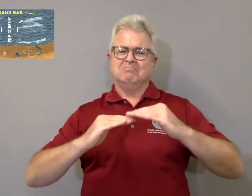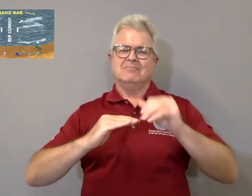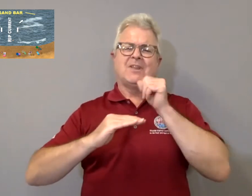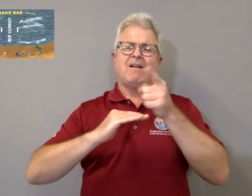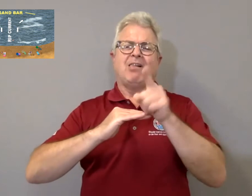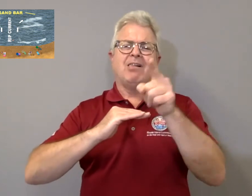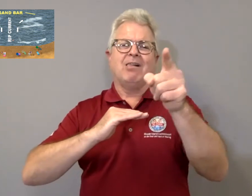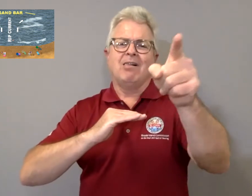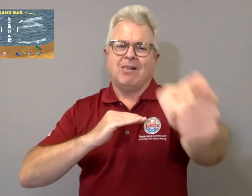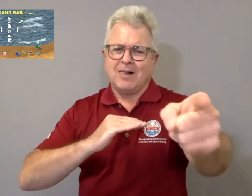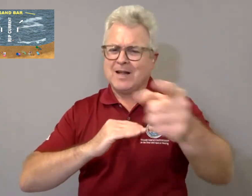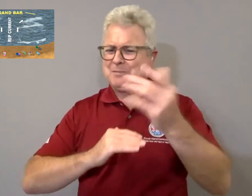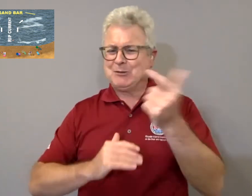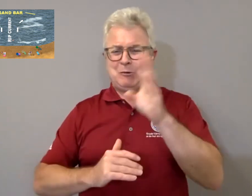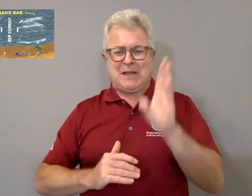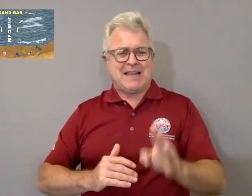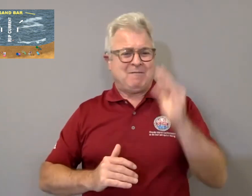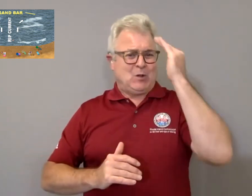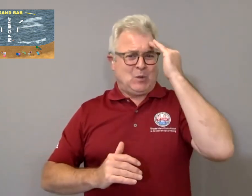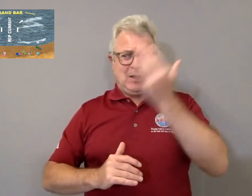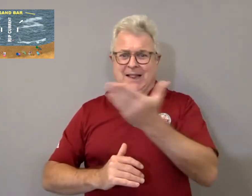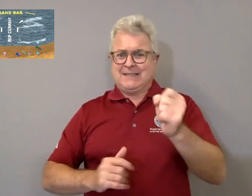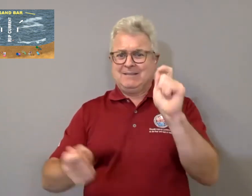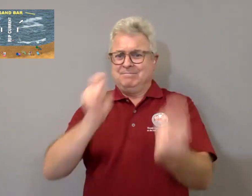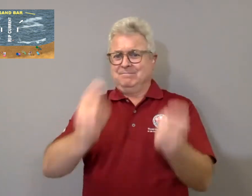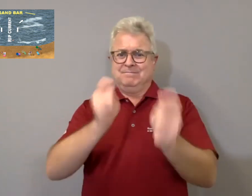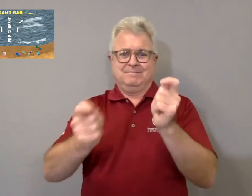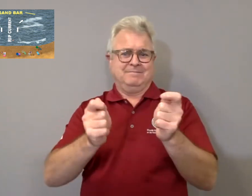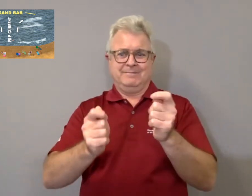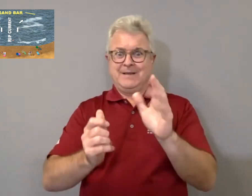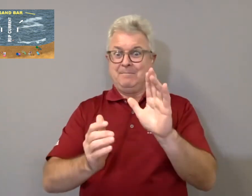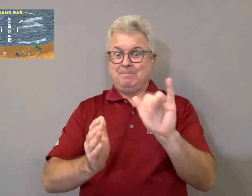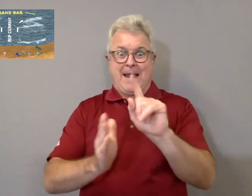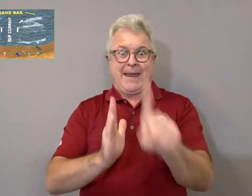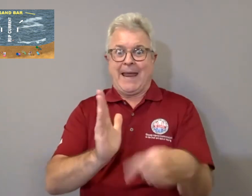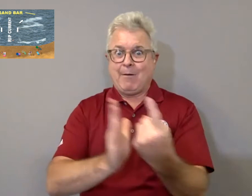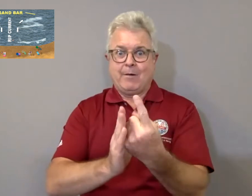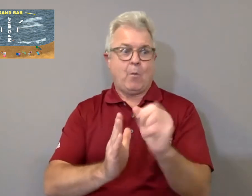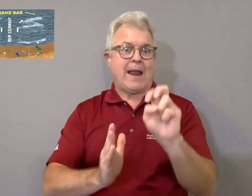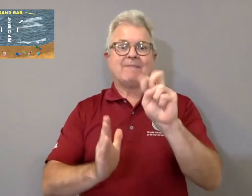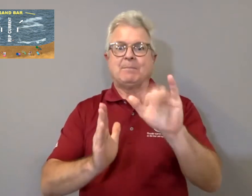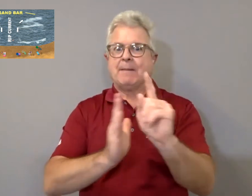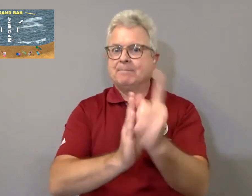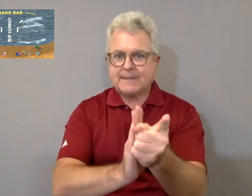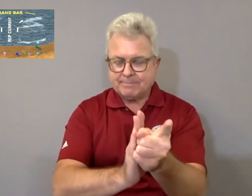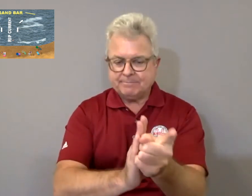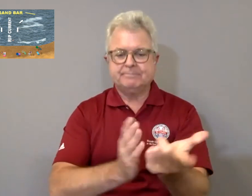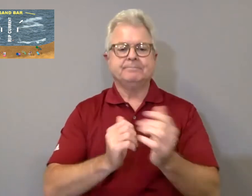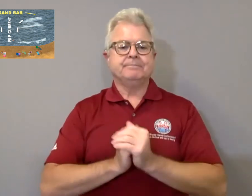sandy areas of the beach, not to go too far out into deep waters, because things can change hour by hour